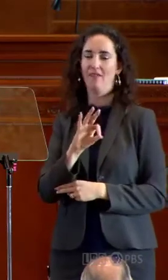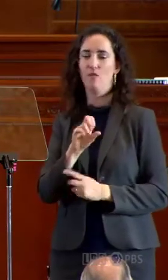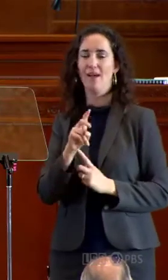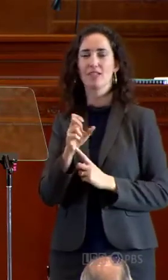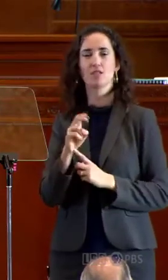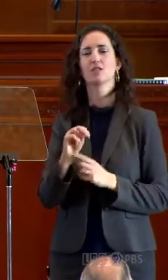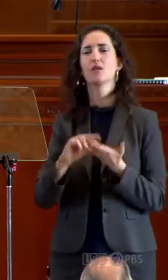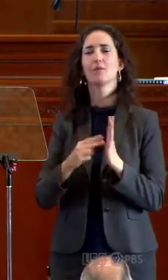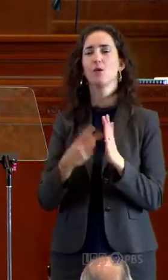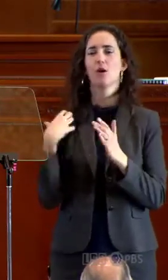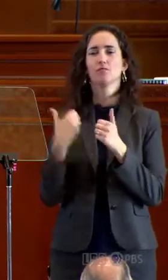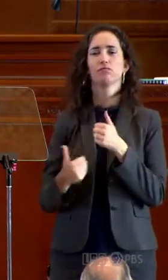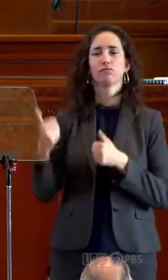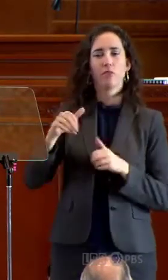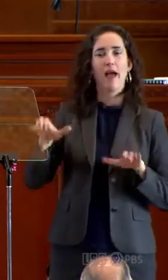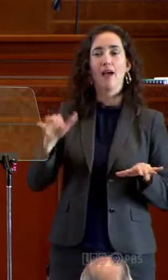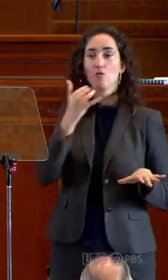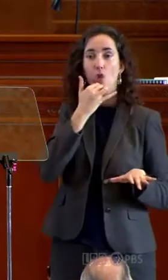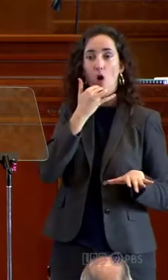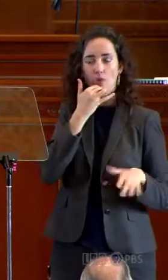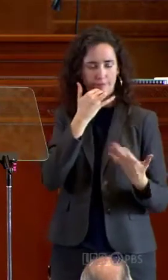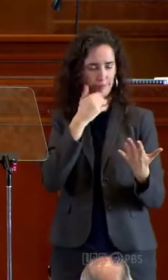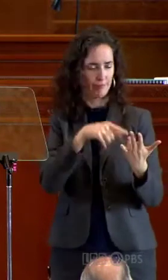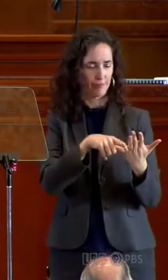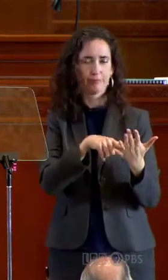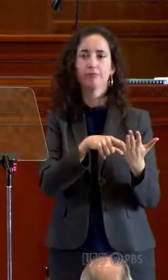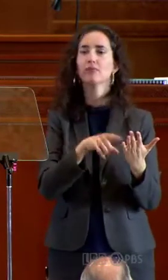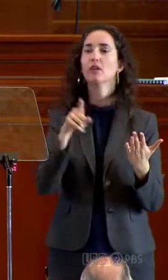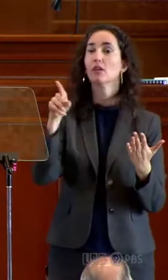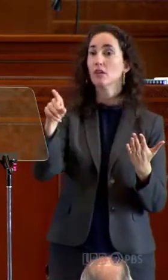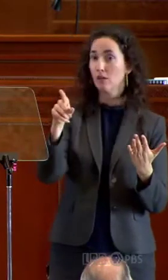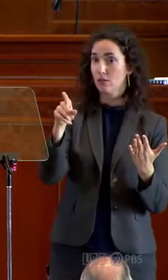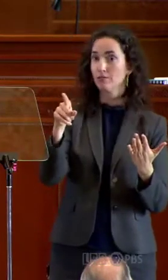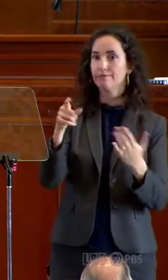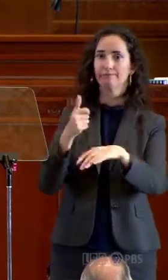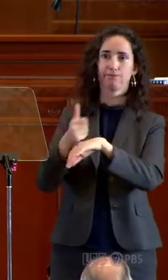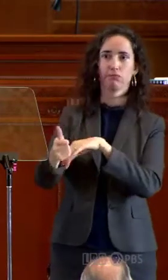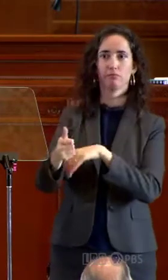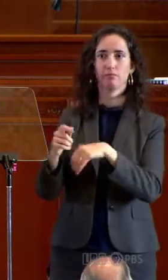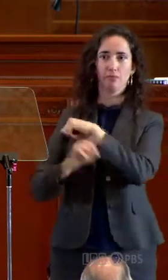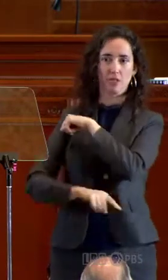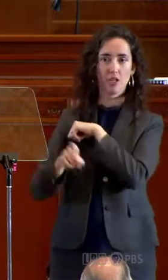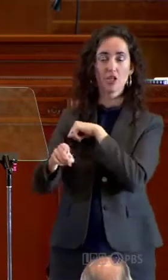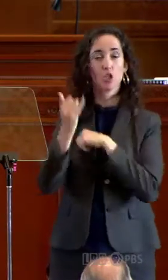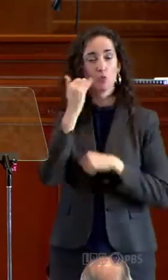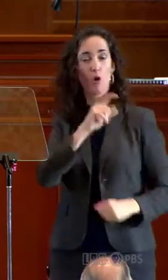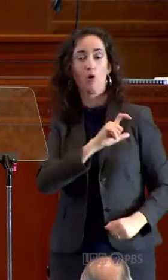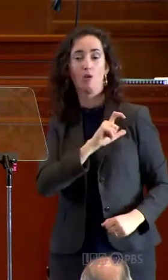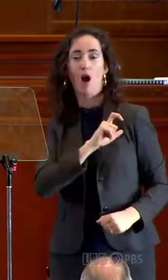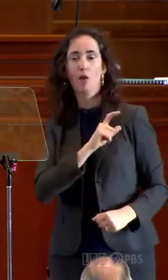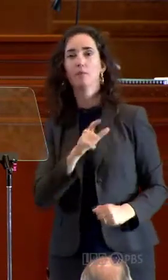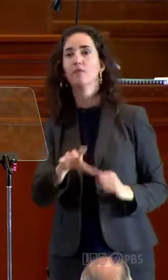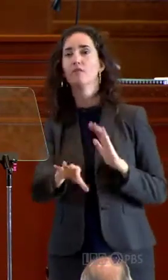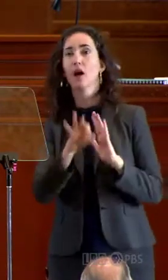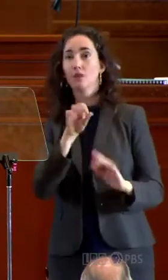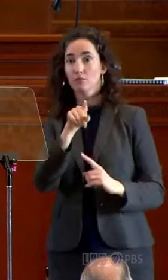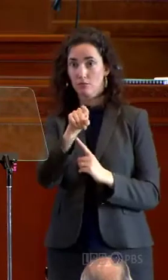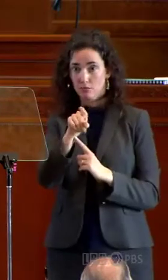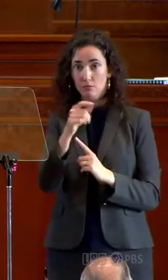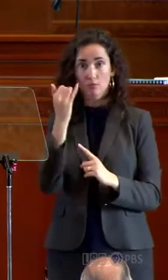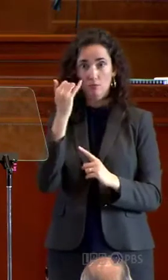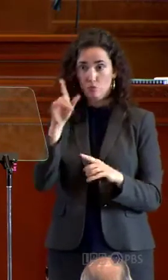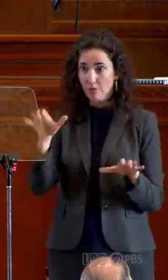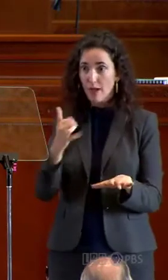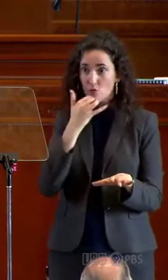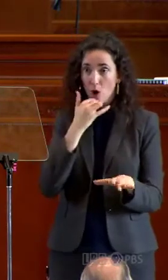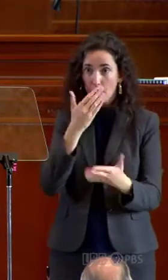civil rights, and to provide for revocation of post-certification if an officer is found to have committed such an offense.